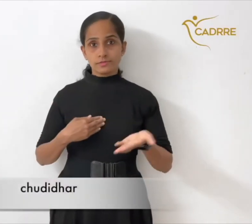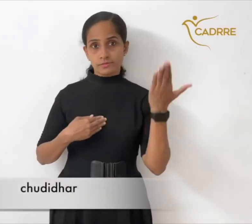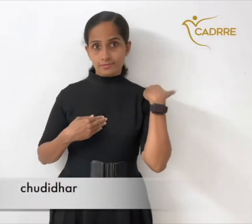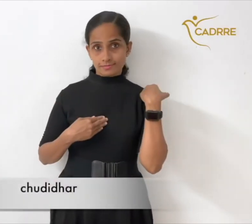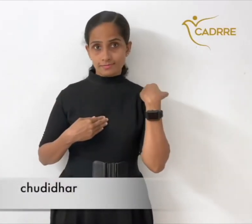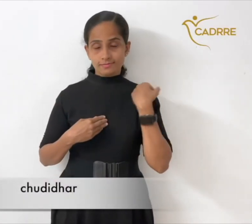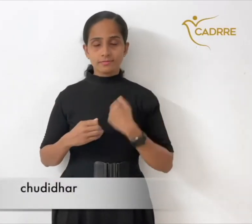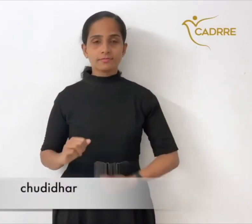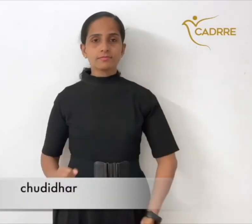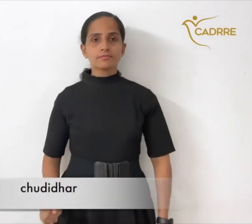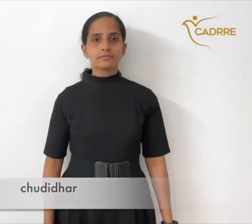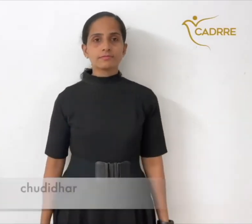Chudidhar.